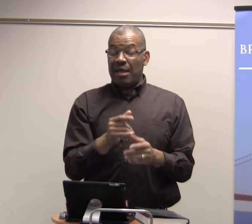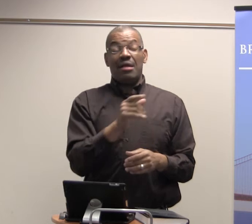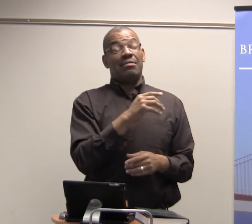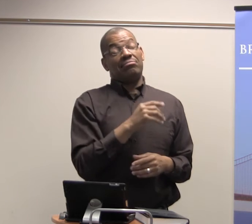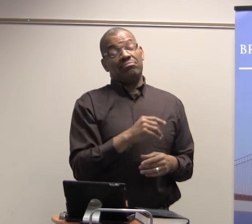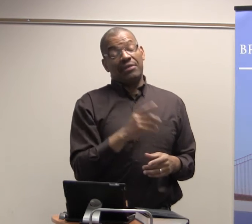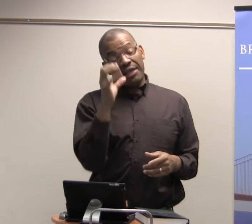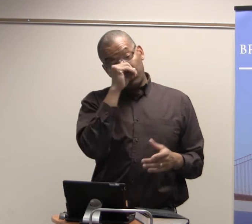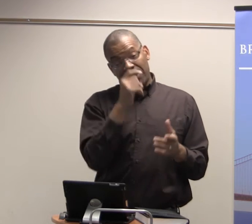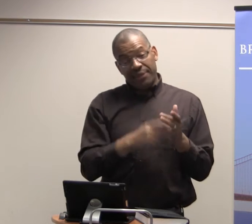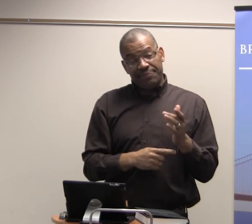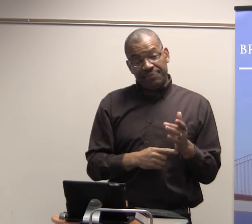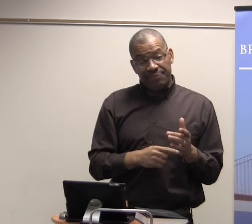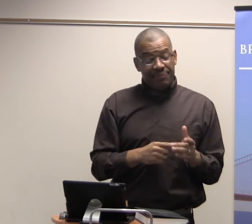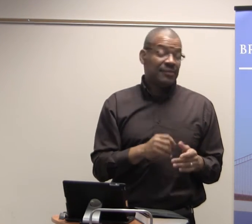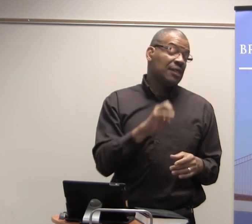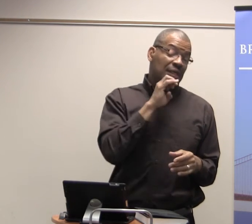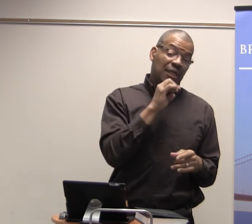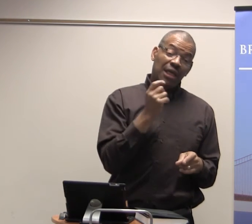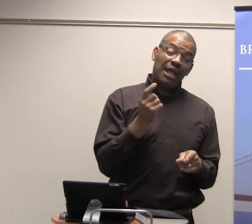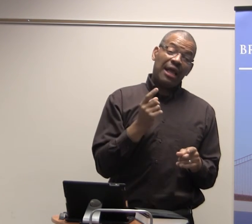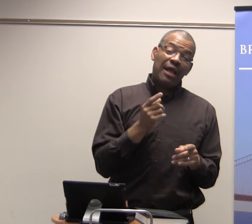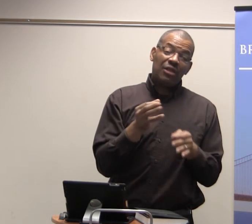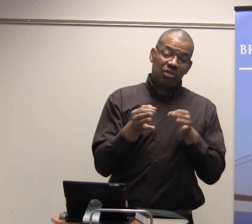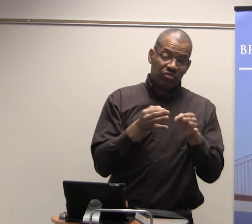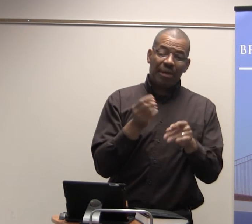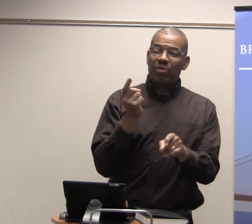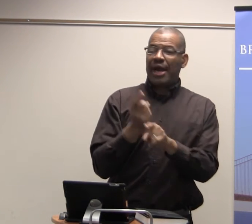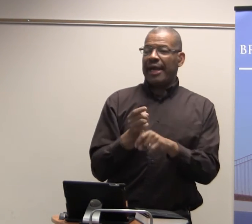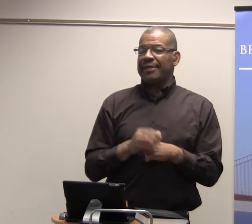And guess what? Eat is not right.